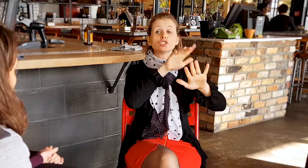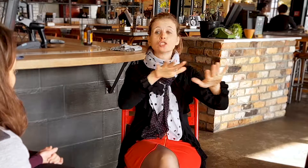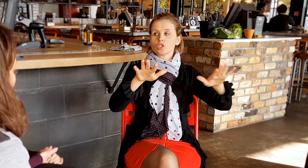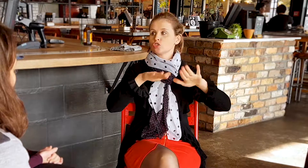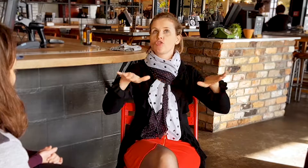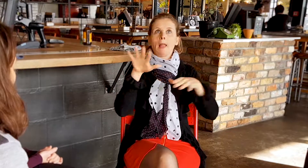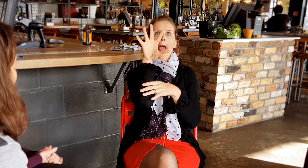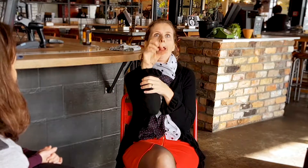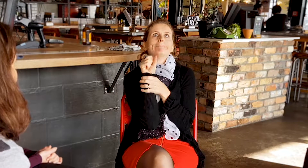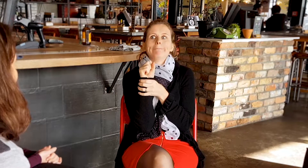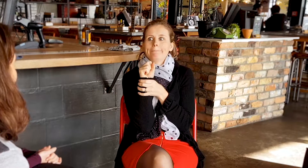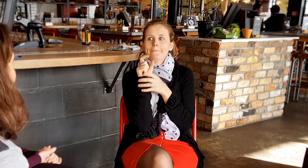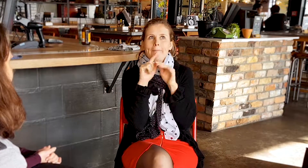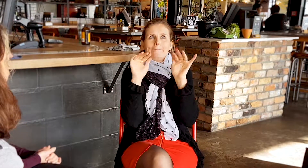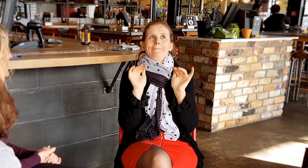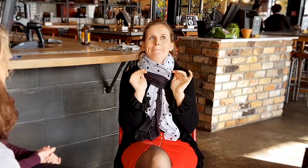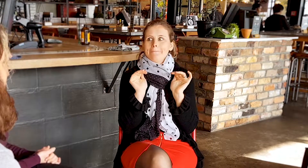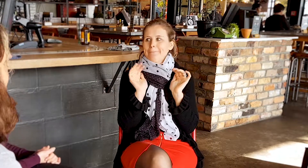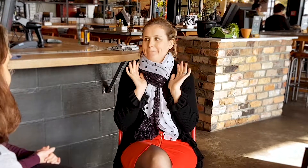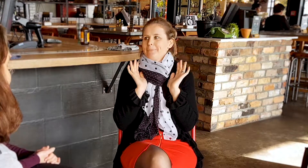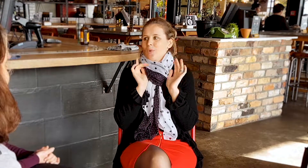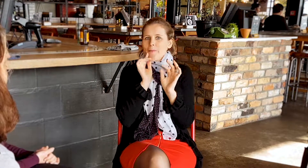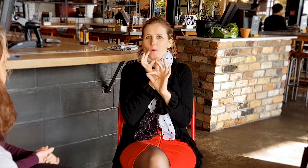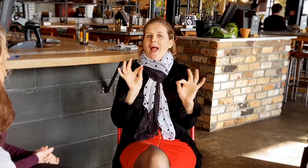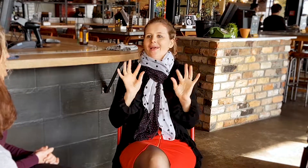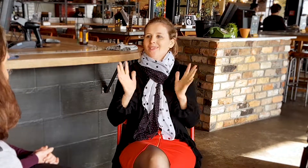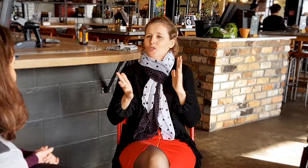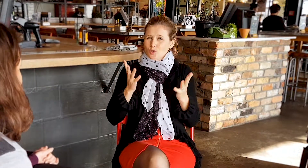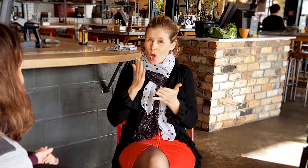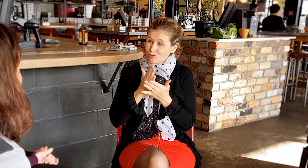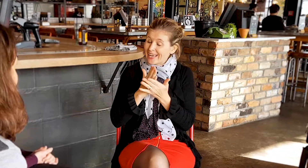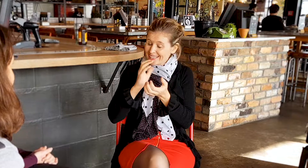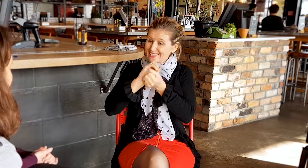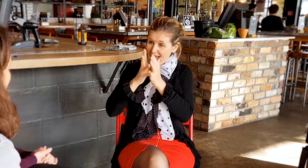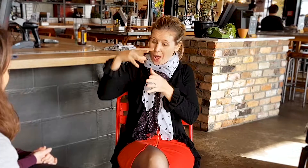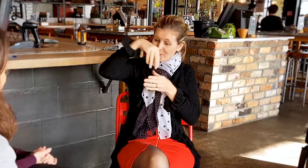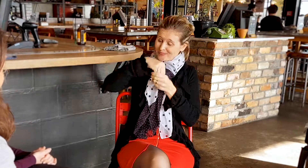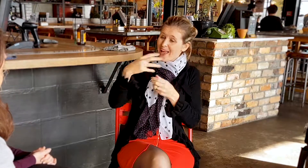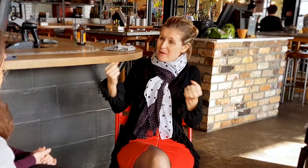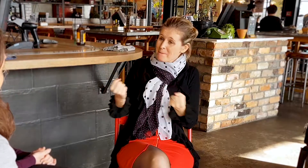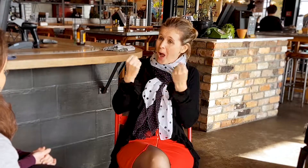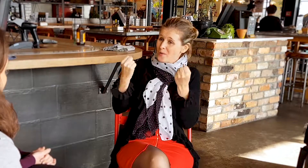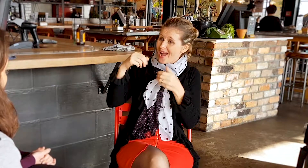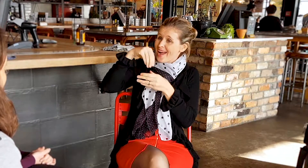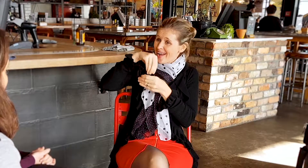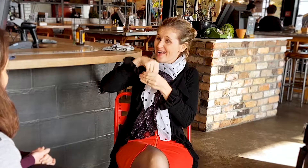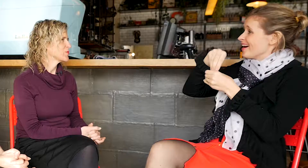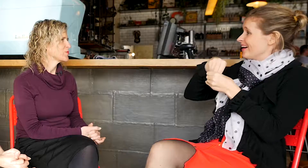places. You just come into a classroom and you settle the class down and the kids just quieten down. Yes. So sign language